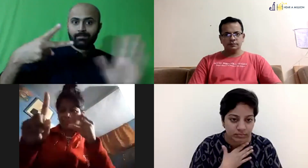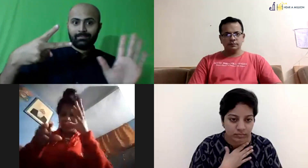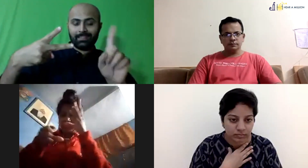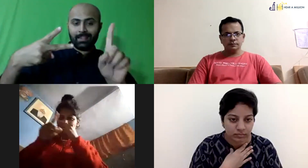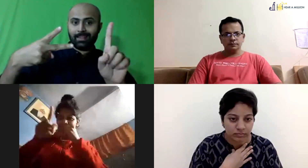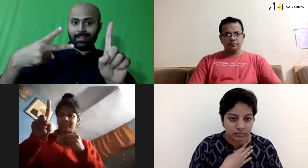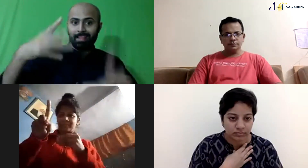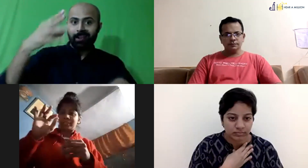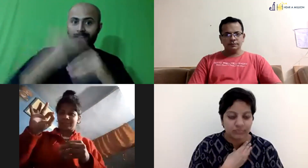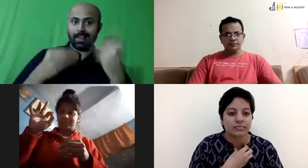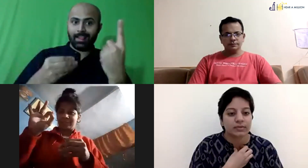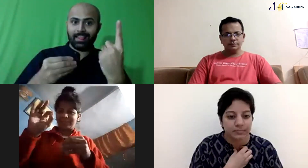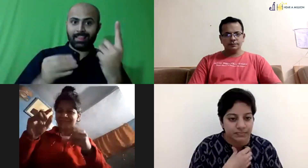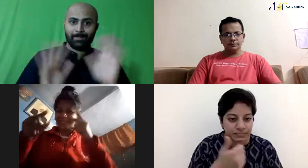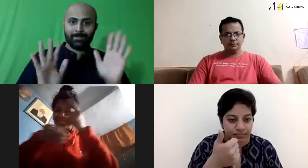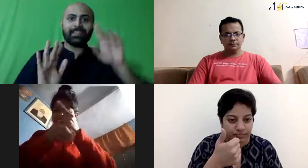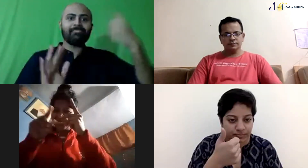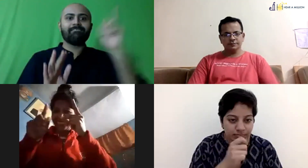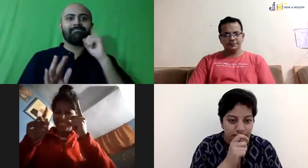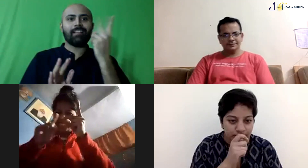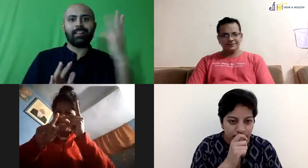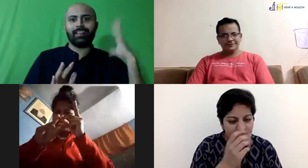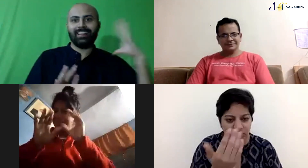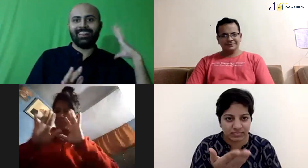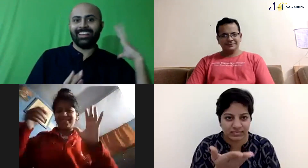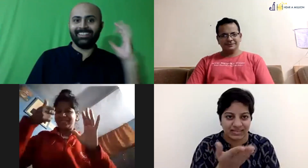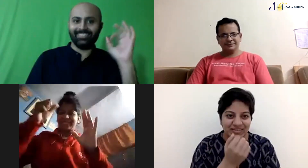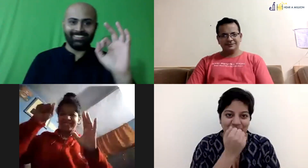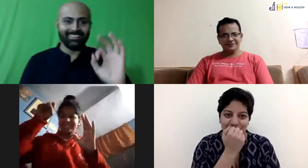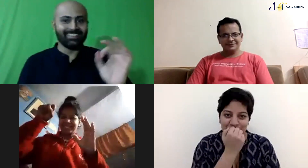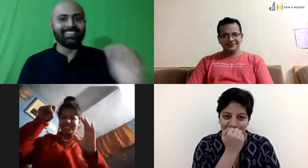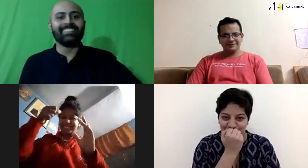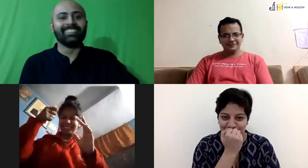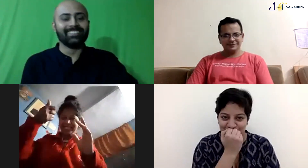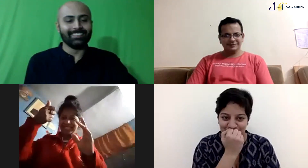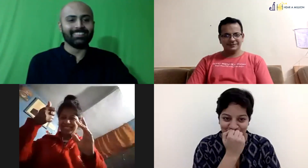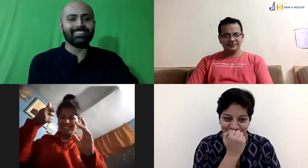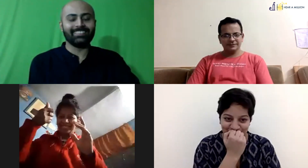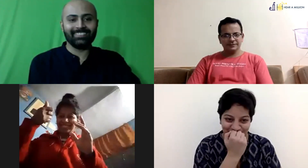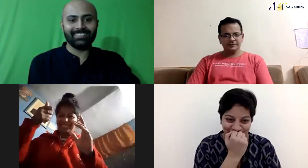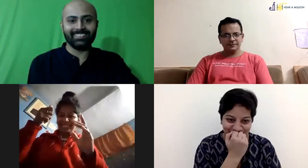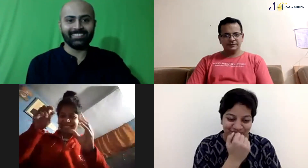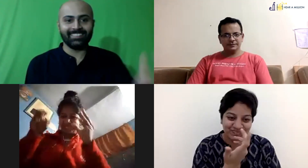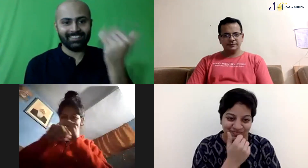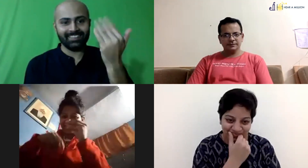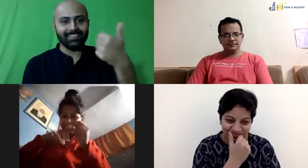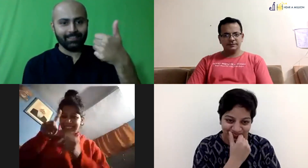would. Okay, second one only to Shah here. Not more than that. Okay, second question. People are waiting. Sure, sure. I'll just ask the